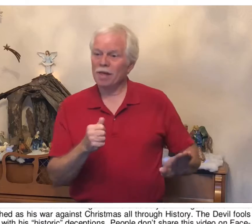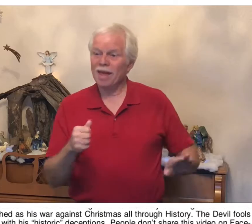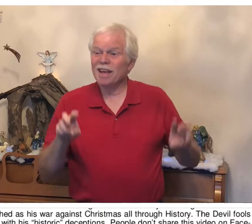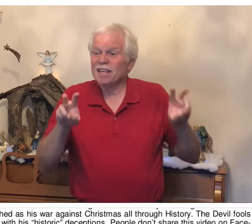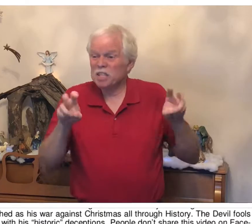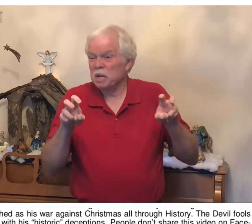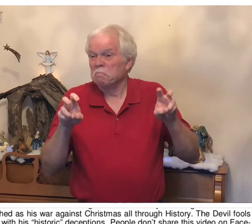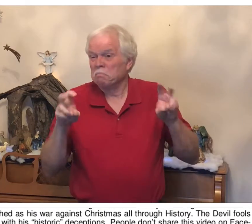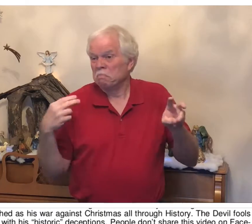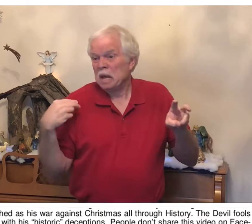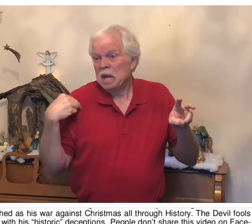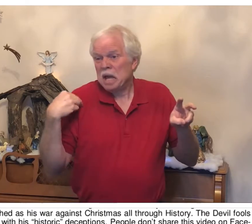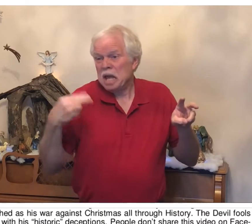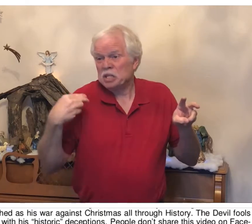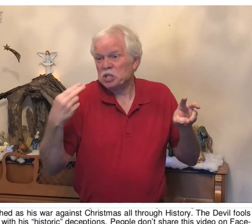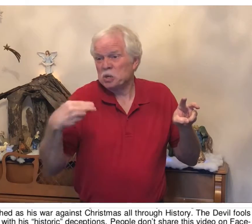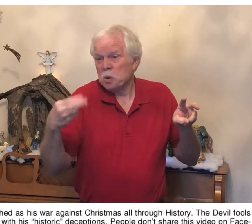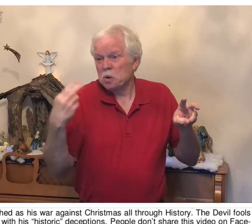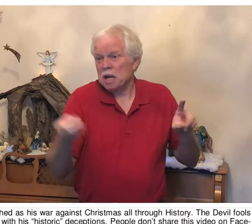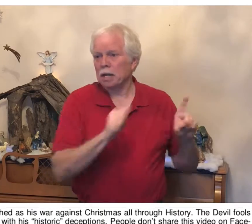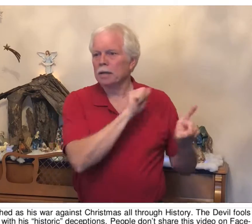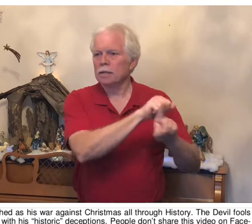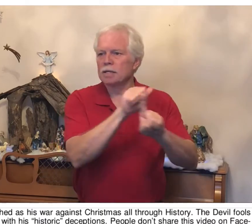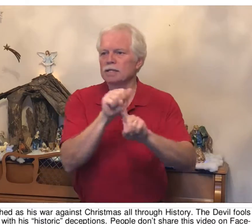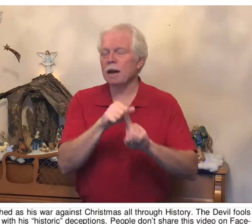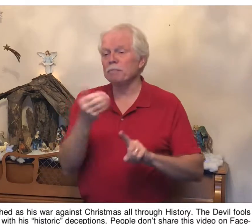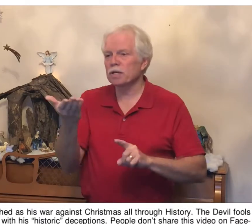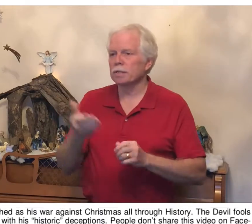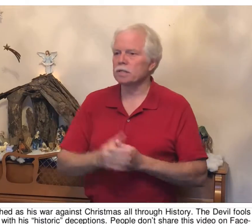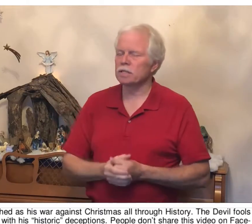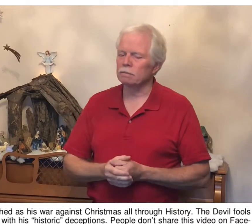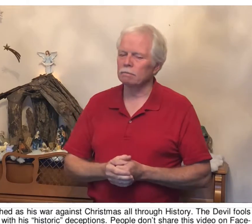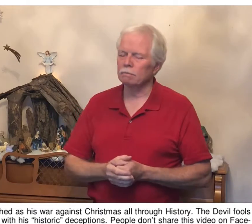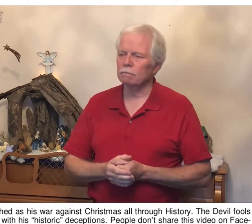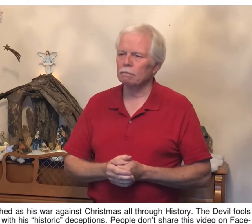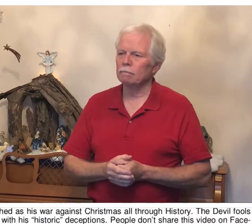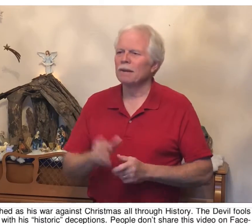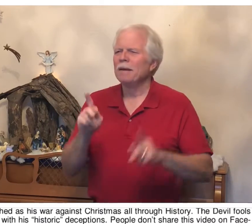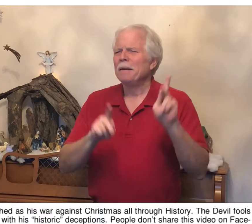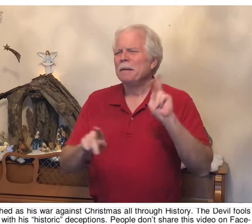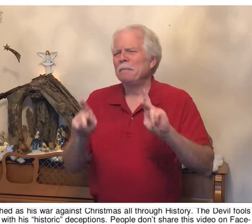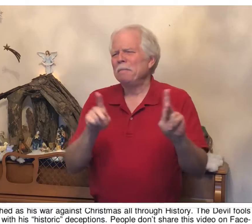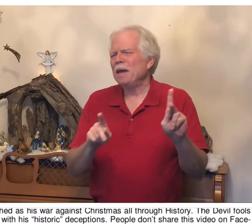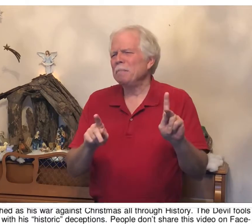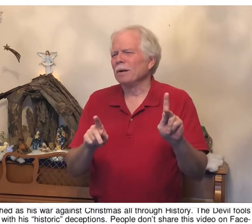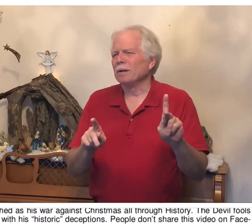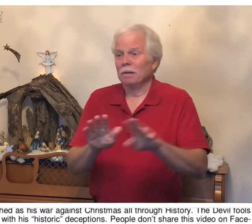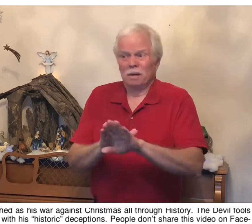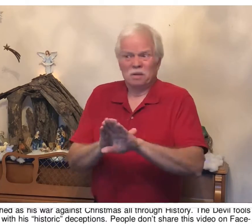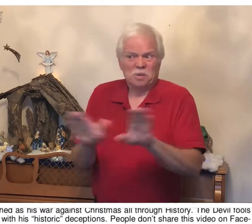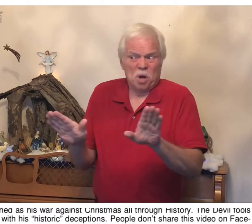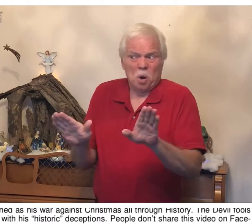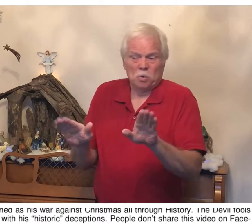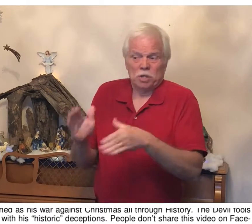his historic deceptions. People don't